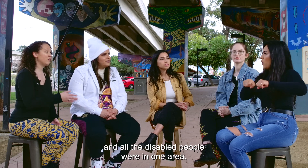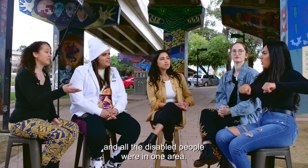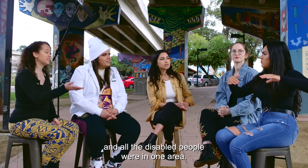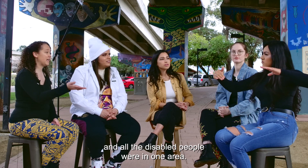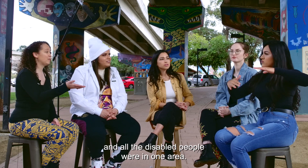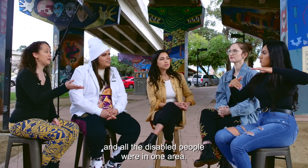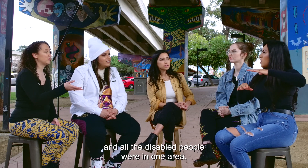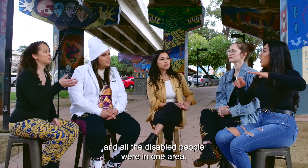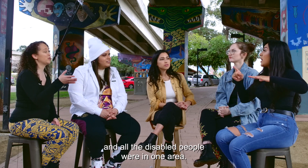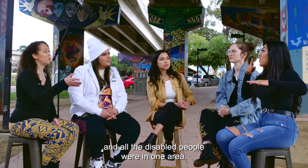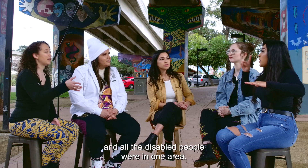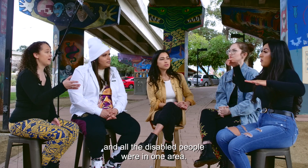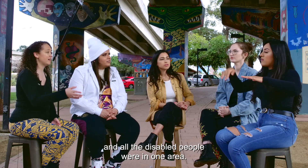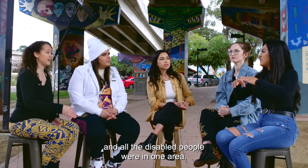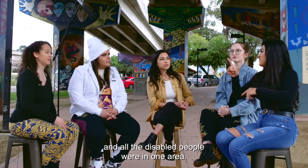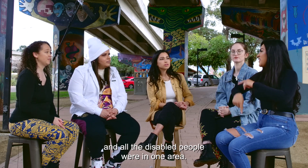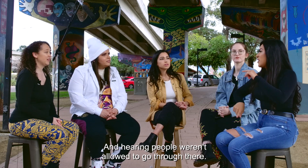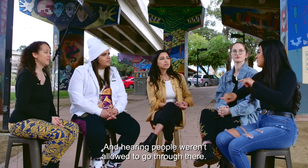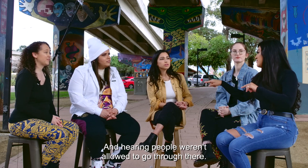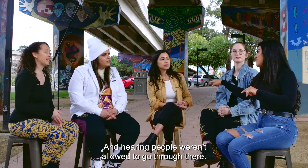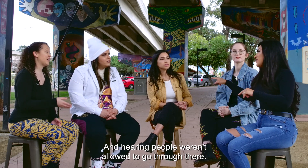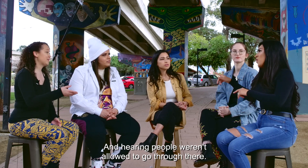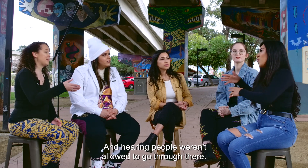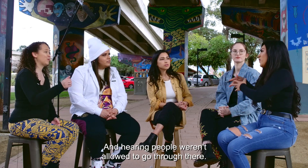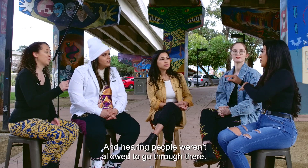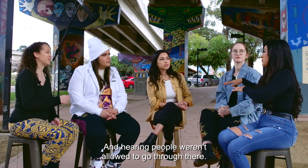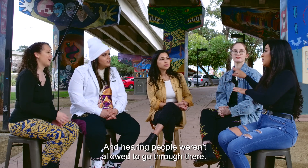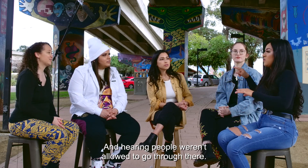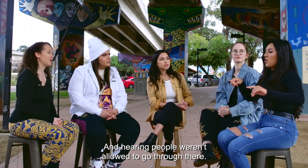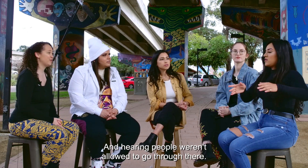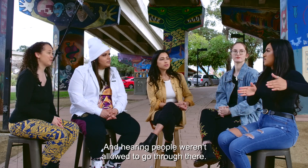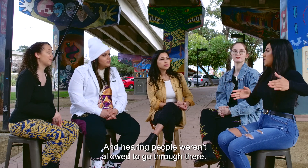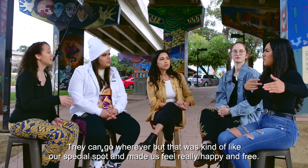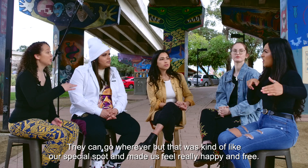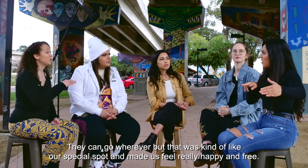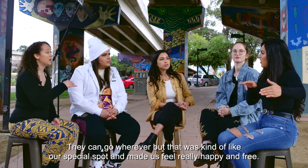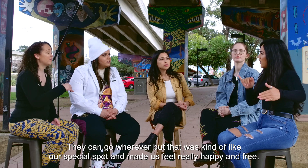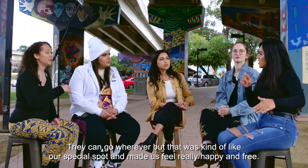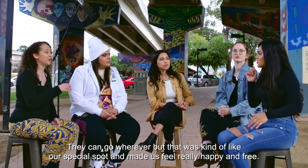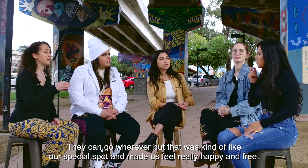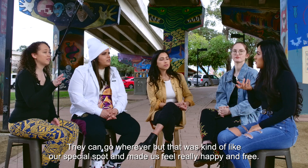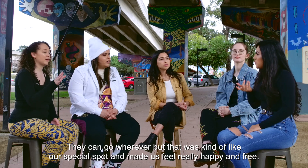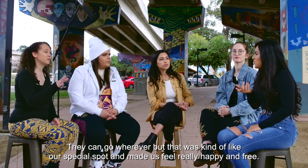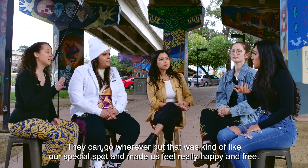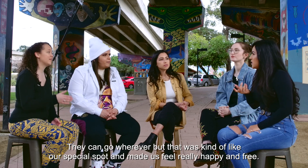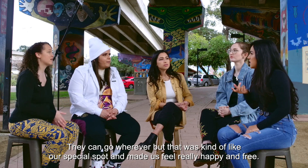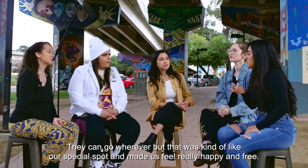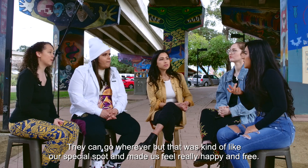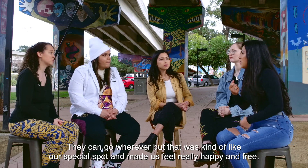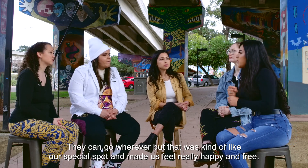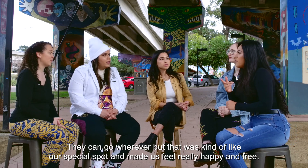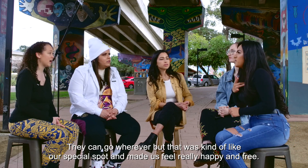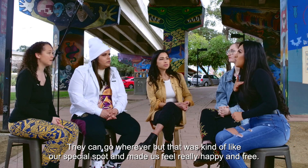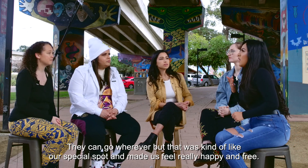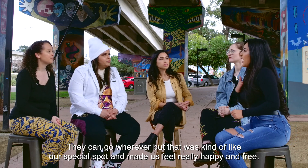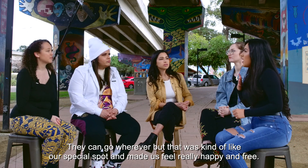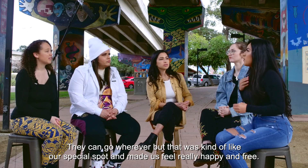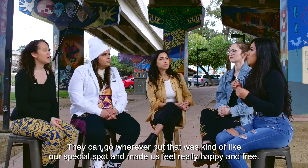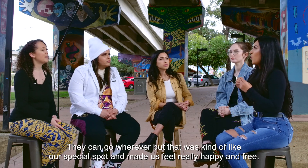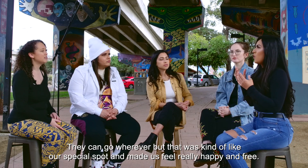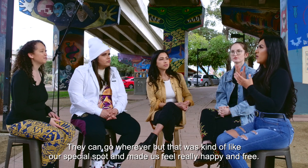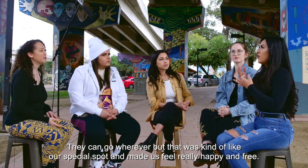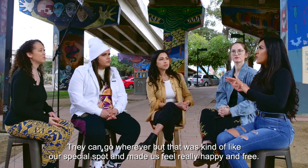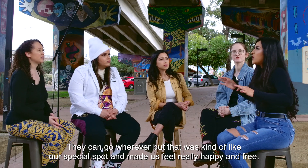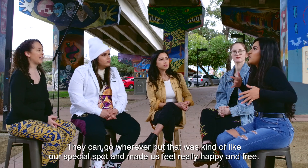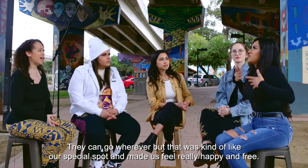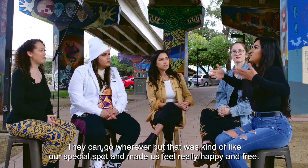And all the disabled people were in one area. And hearing people weren't allowed to go through there. They can go wherever, but that was kind of like our special spot. It